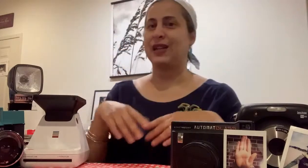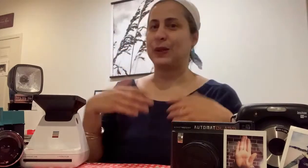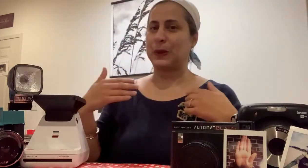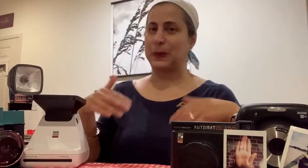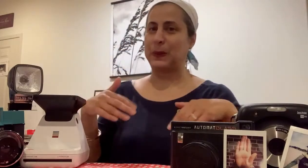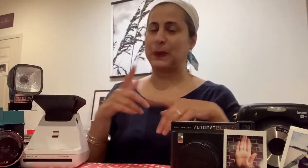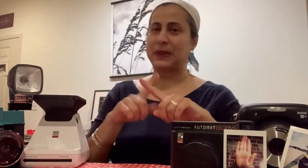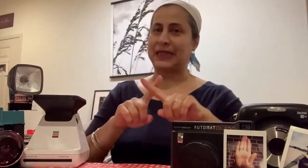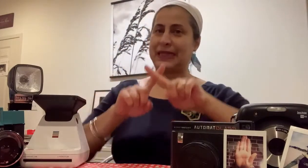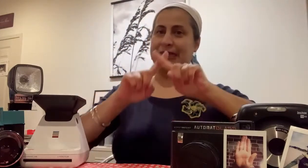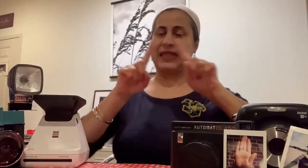deaf community.